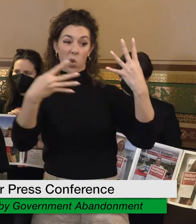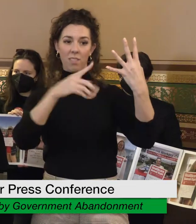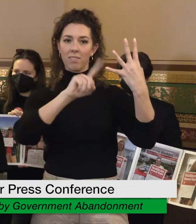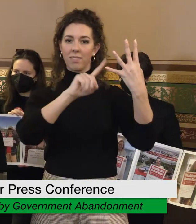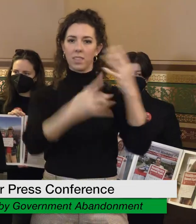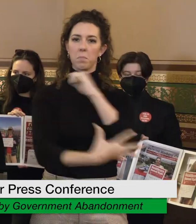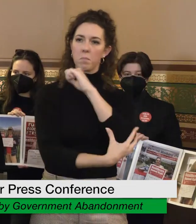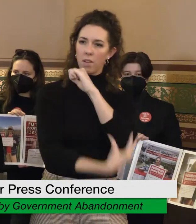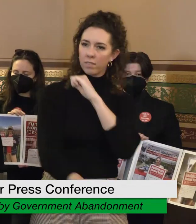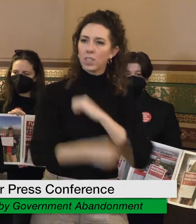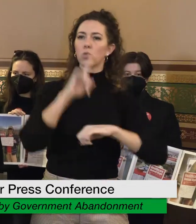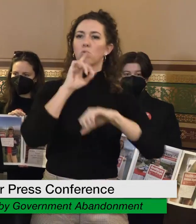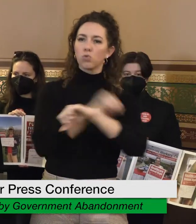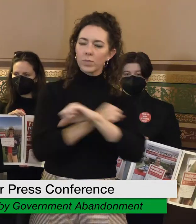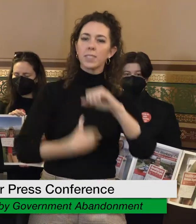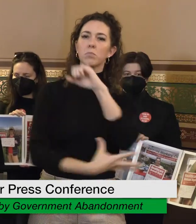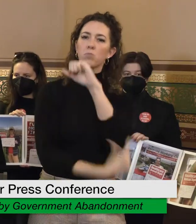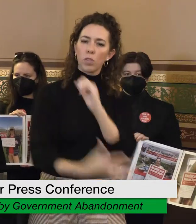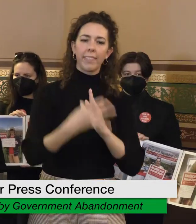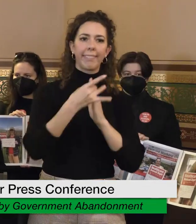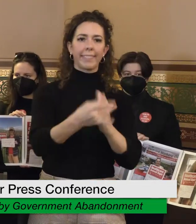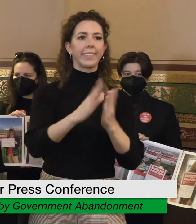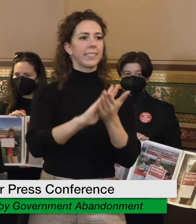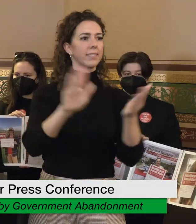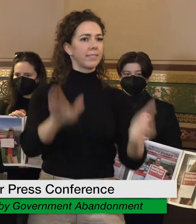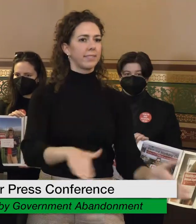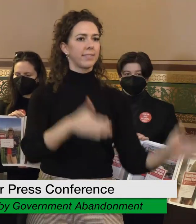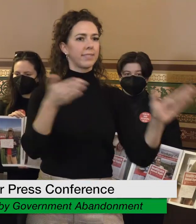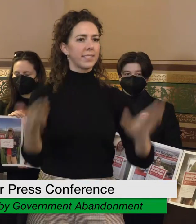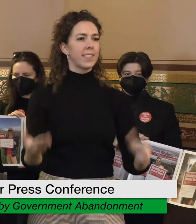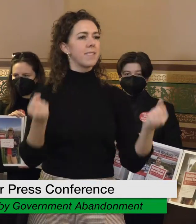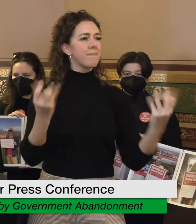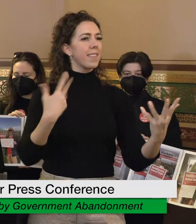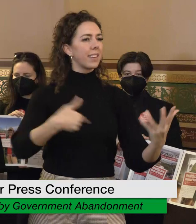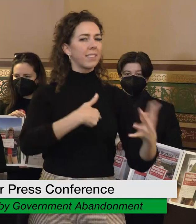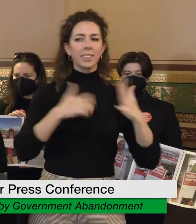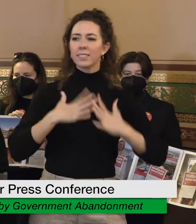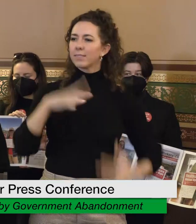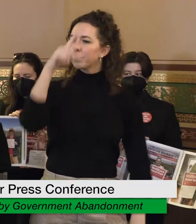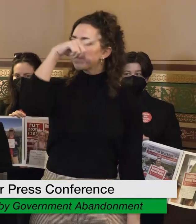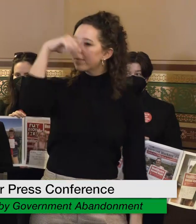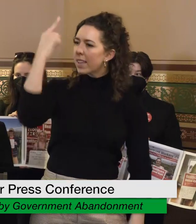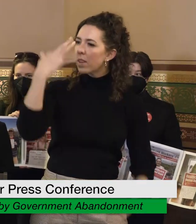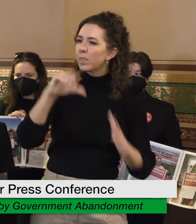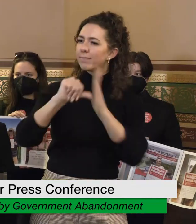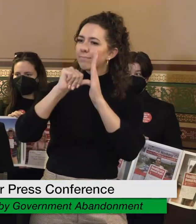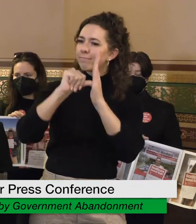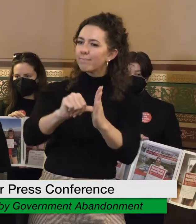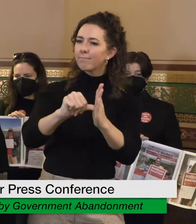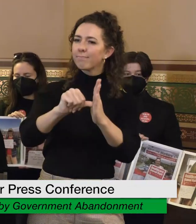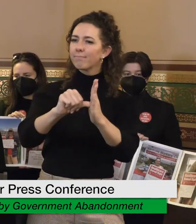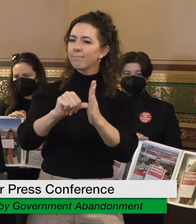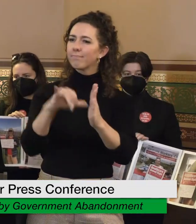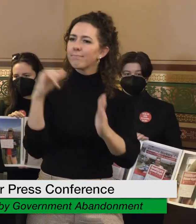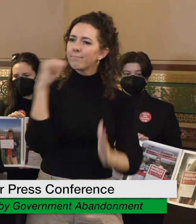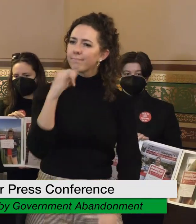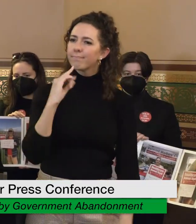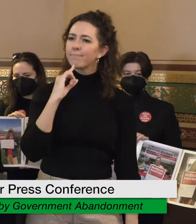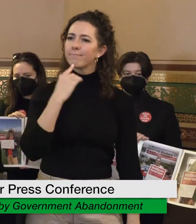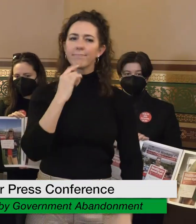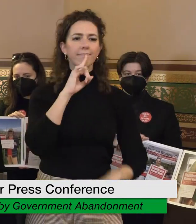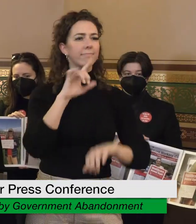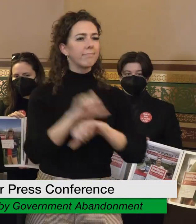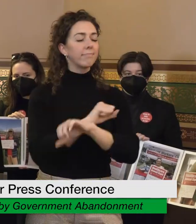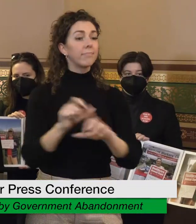sentence. And many of us in this room are wearing black for that reason, to underscore that point. During